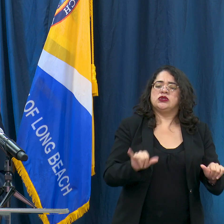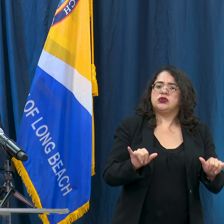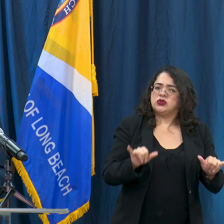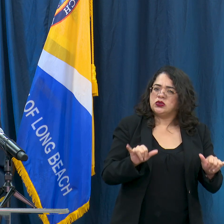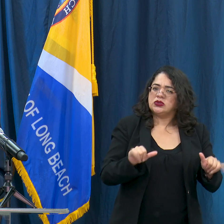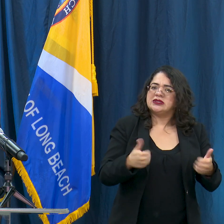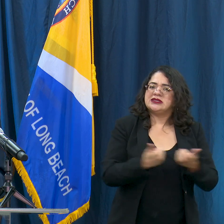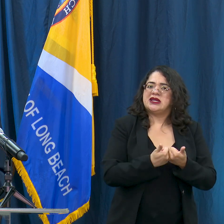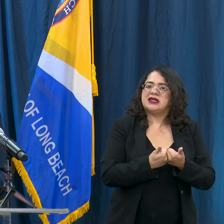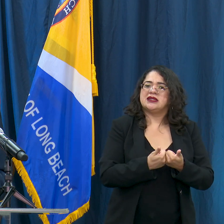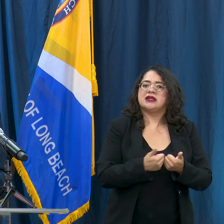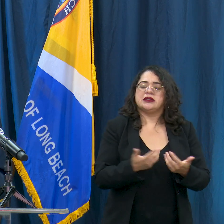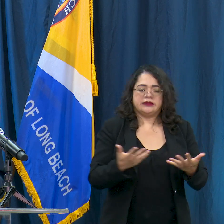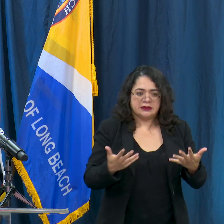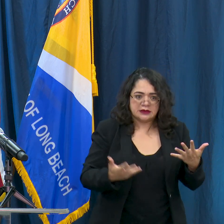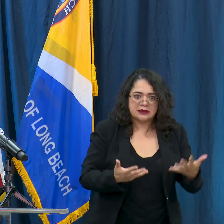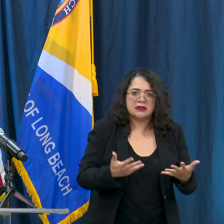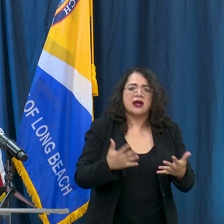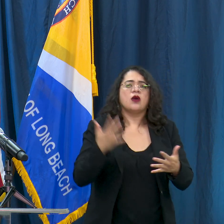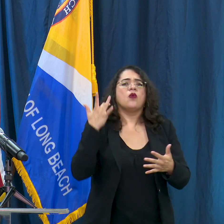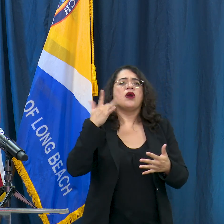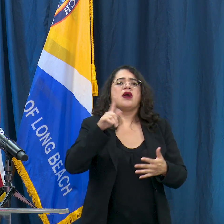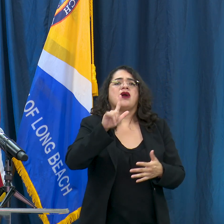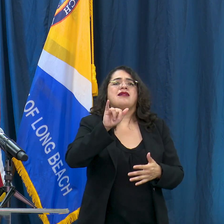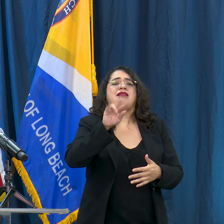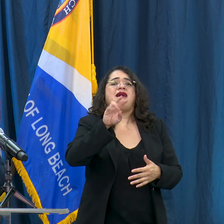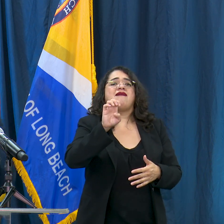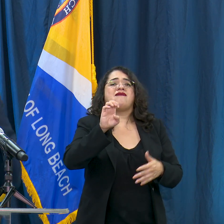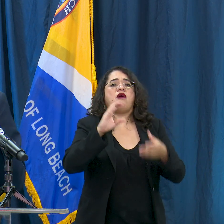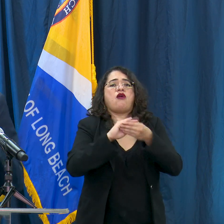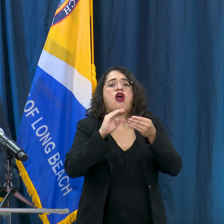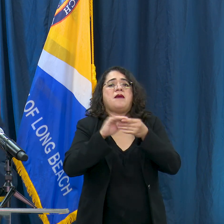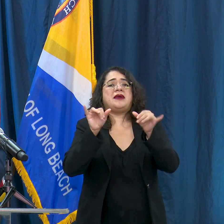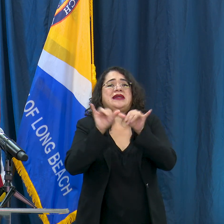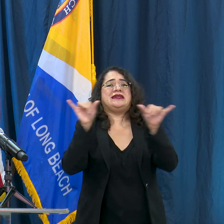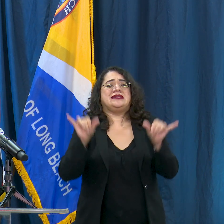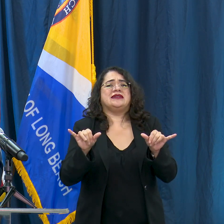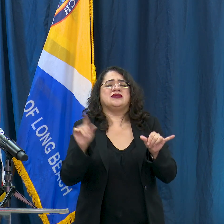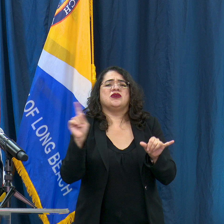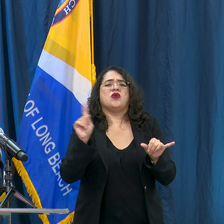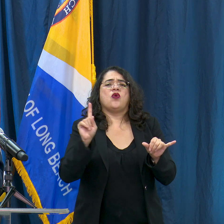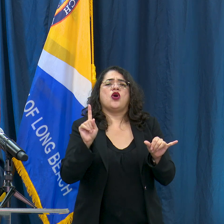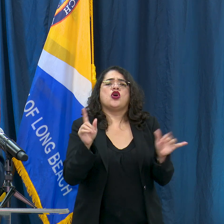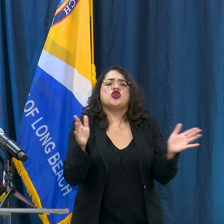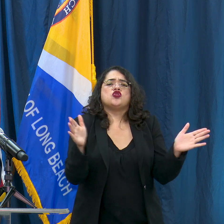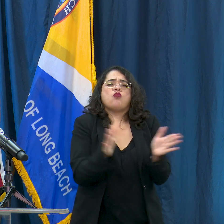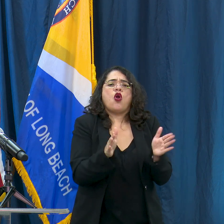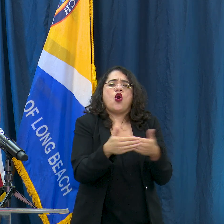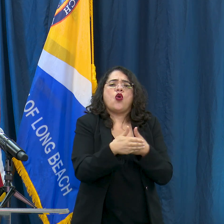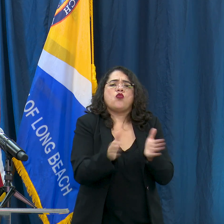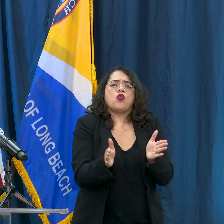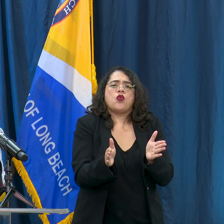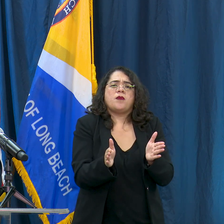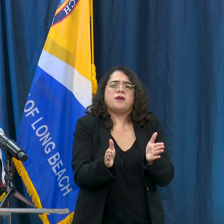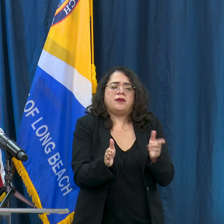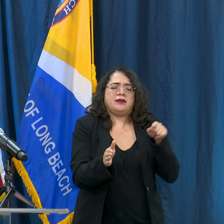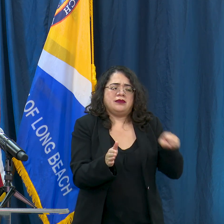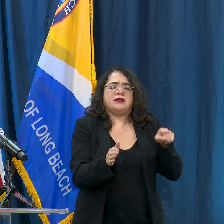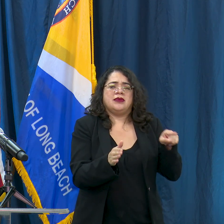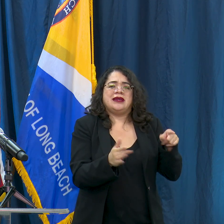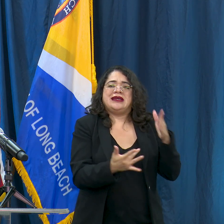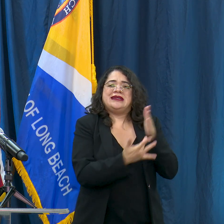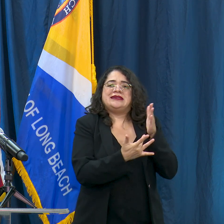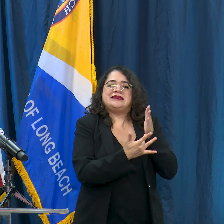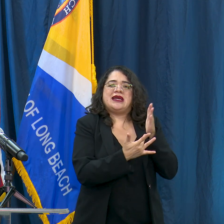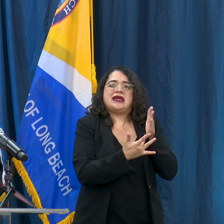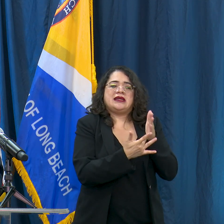with even that happening. And so an example, the live commenting system right now lives in a small room at City Hall where the techs